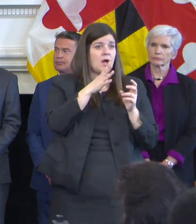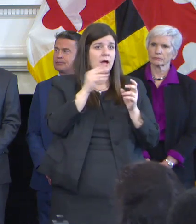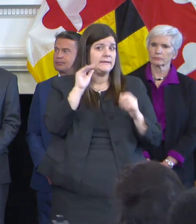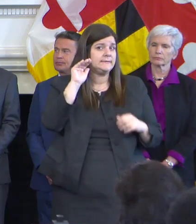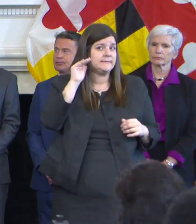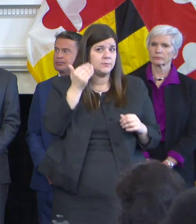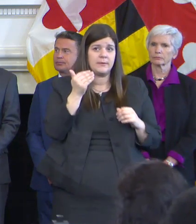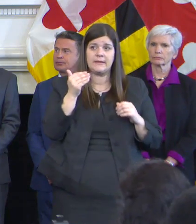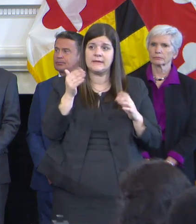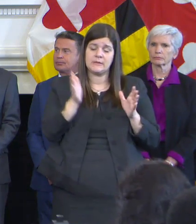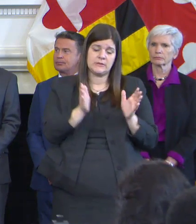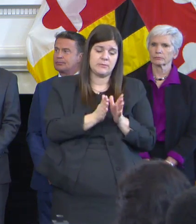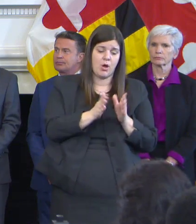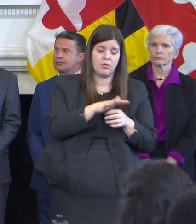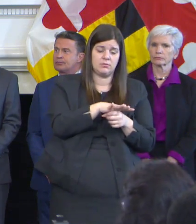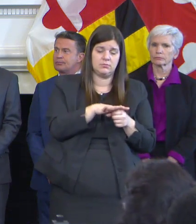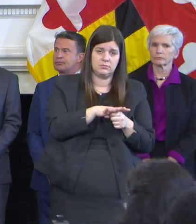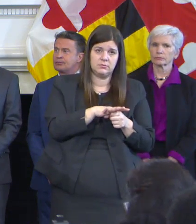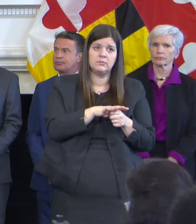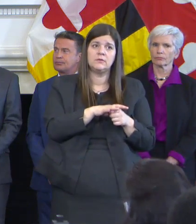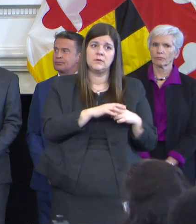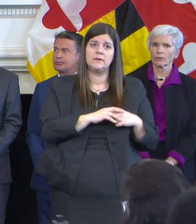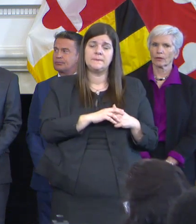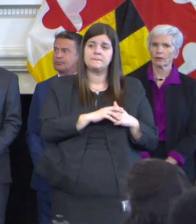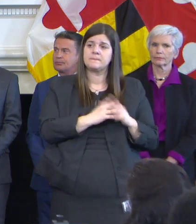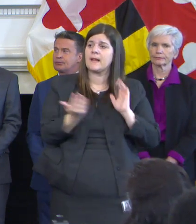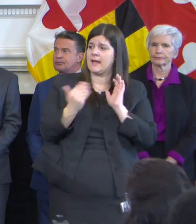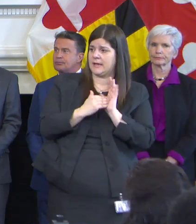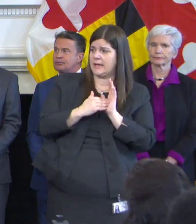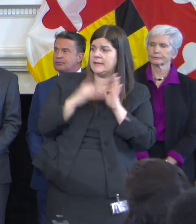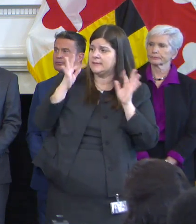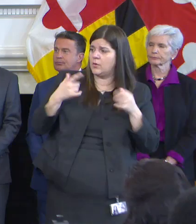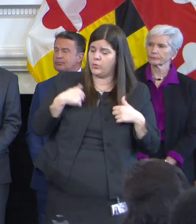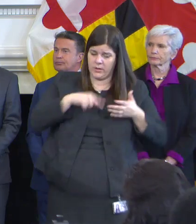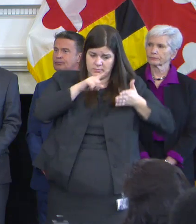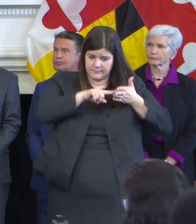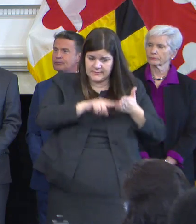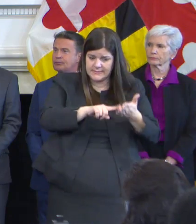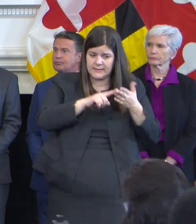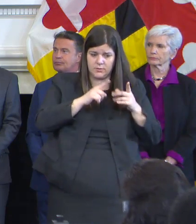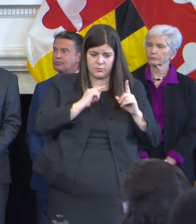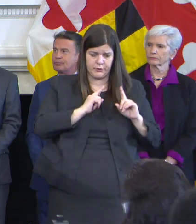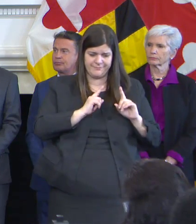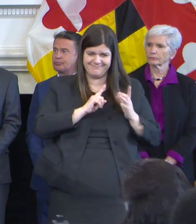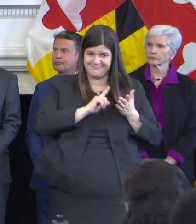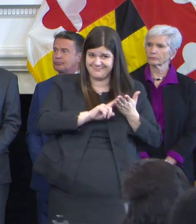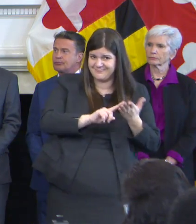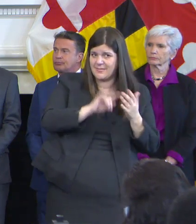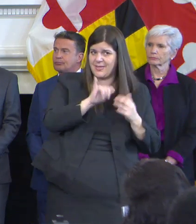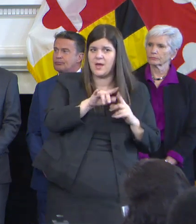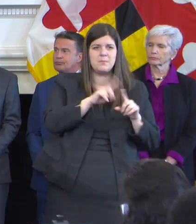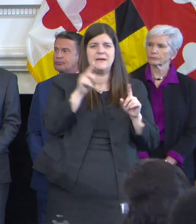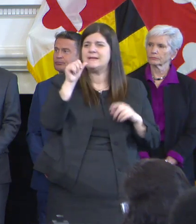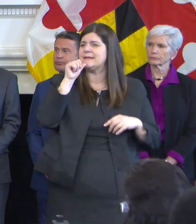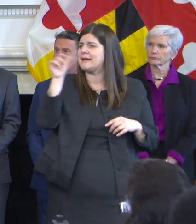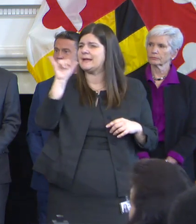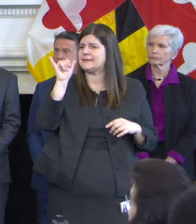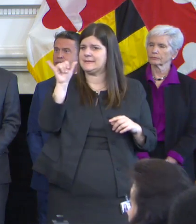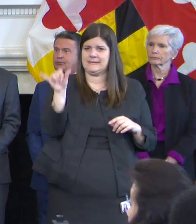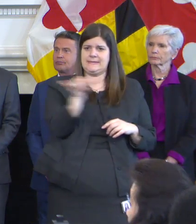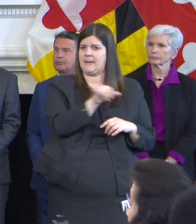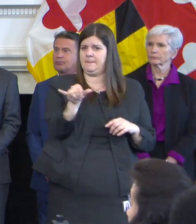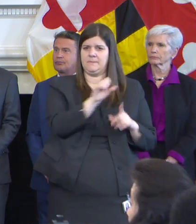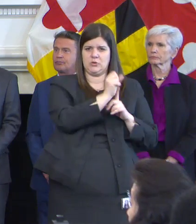location. And it's something we're certainly taking a look at, but they're not the same kind of concerns they have with the parish in D.C. Last question,